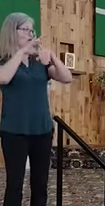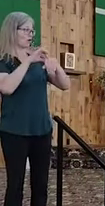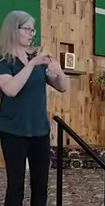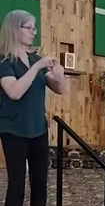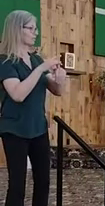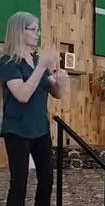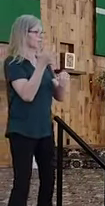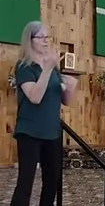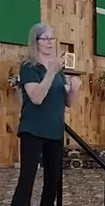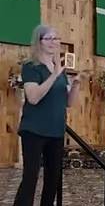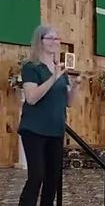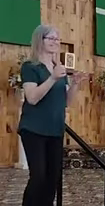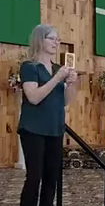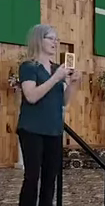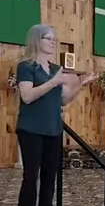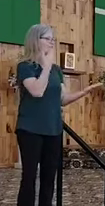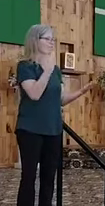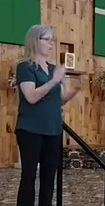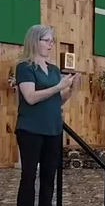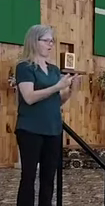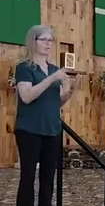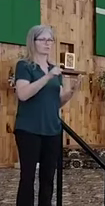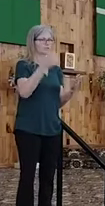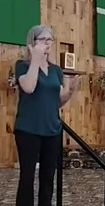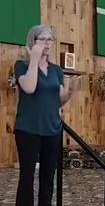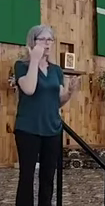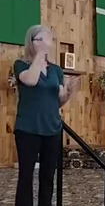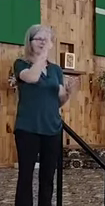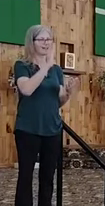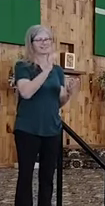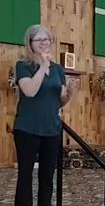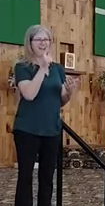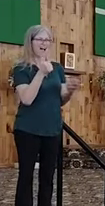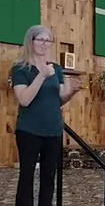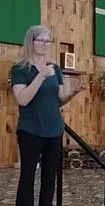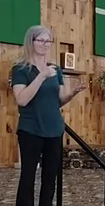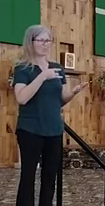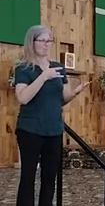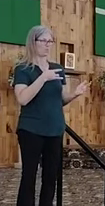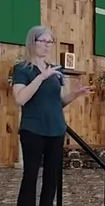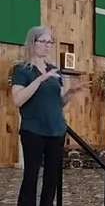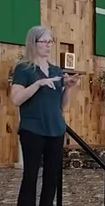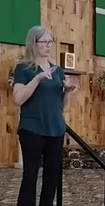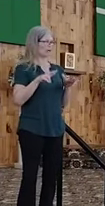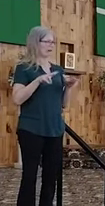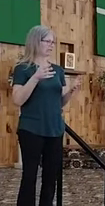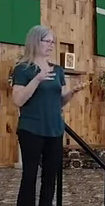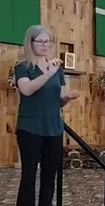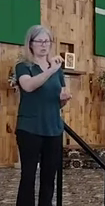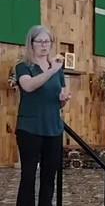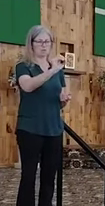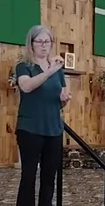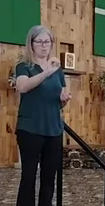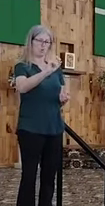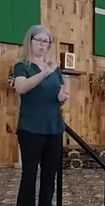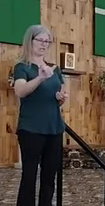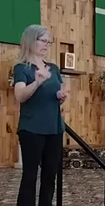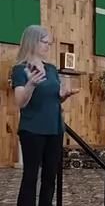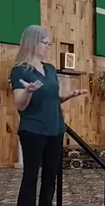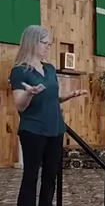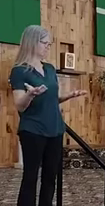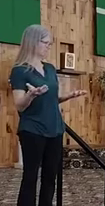need to know that our God is not temperamental. A temperamental person is a moody person. And